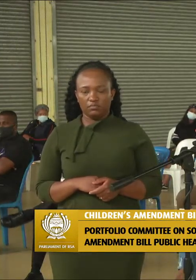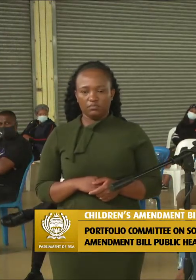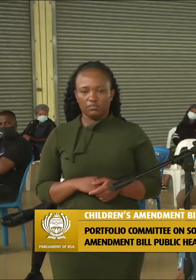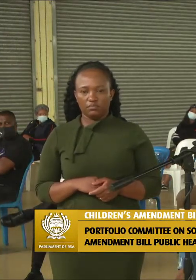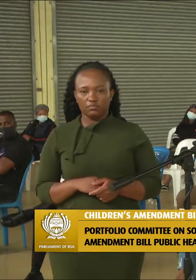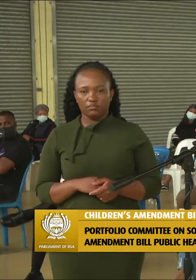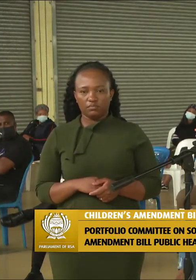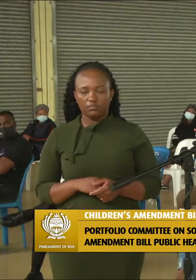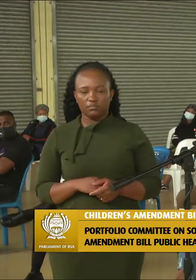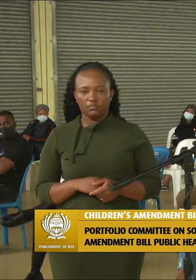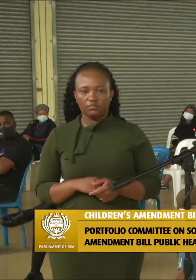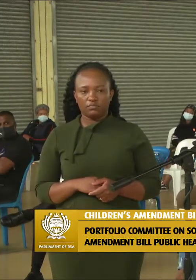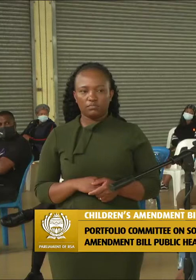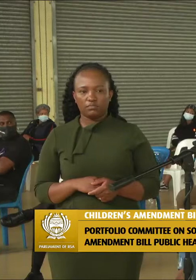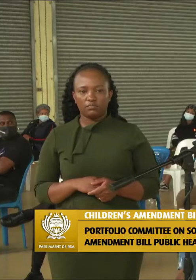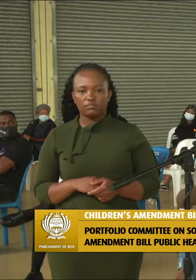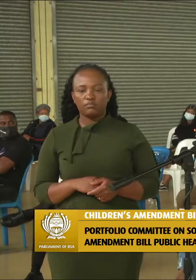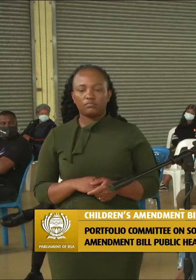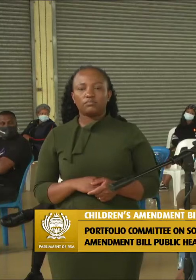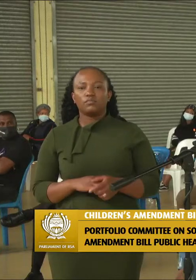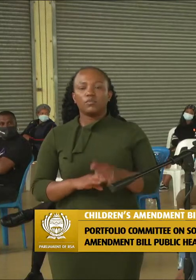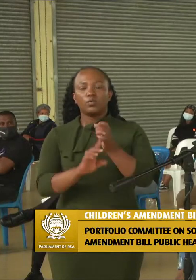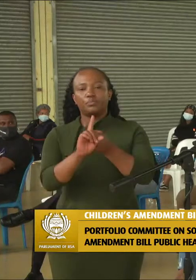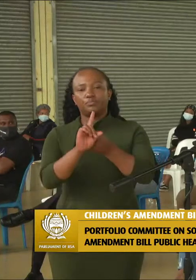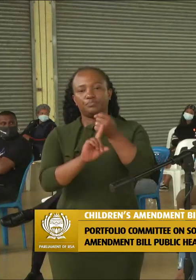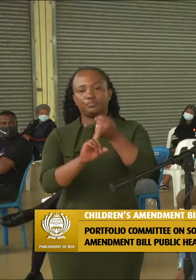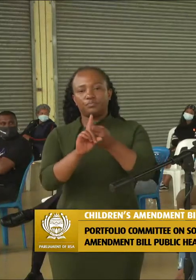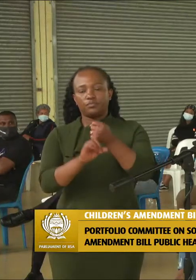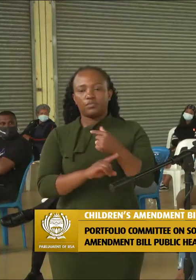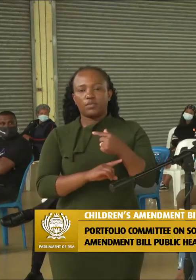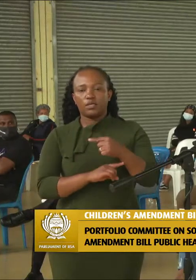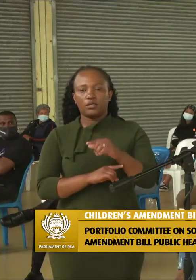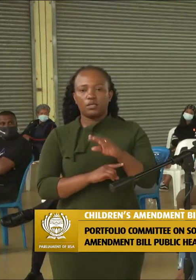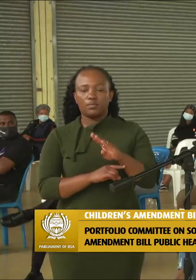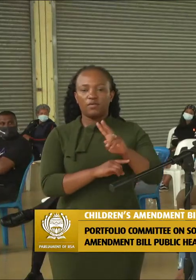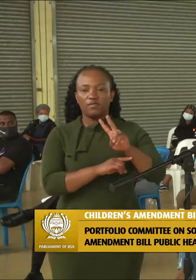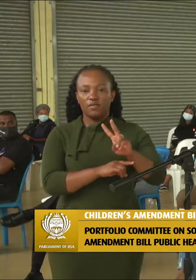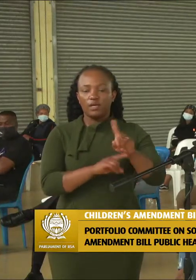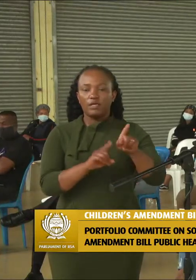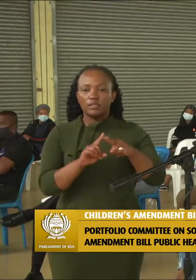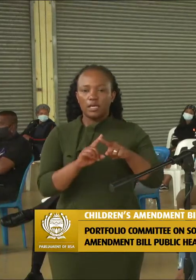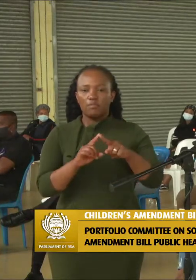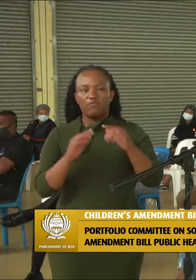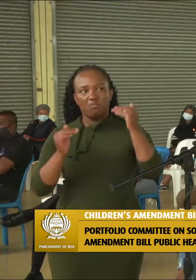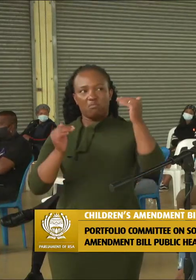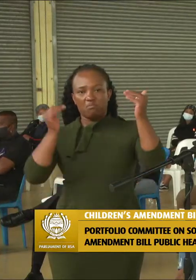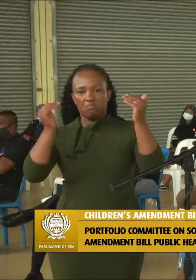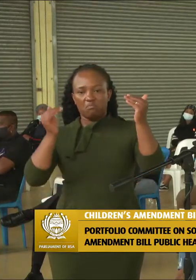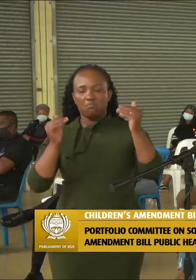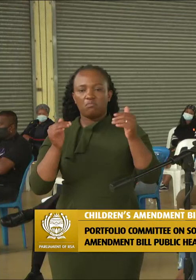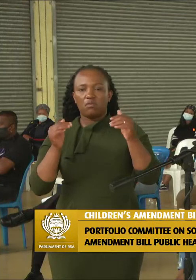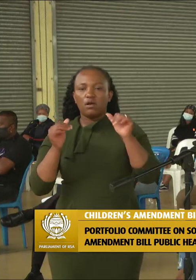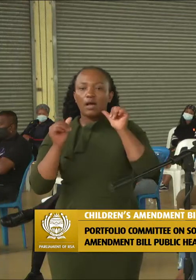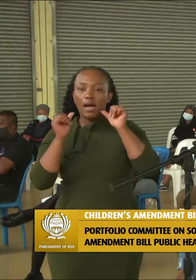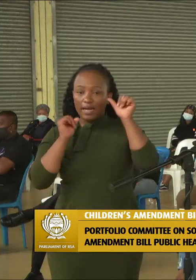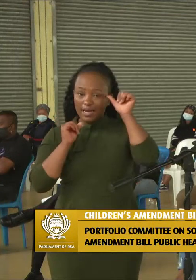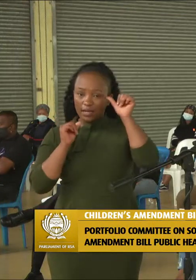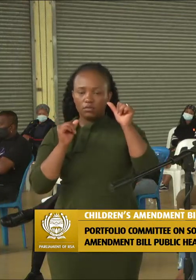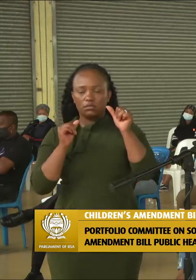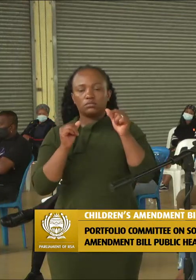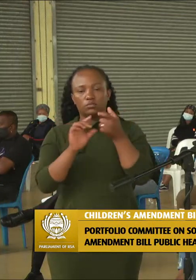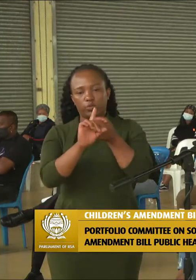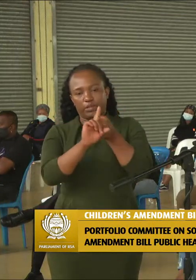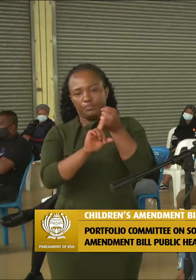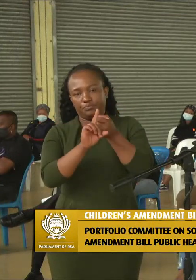Siyalwa ke kakhulu ne gender based violence nakubona abantu abadala. We also fight gender-based